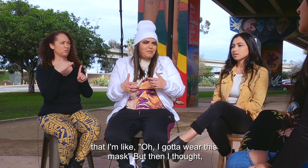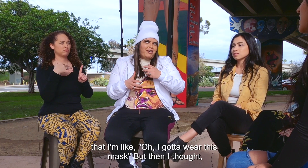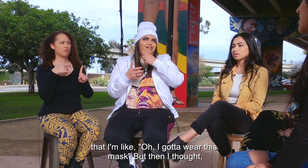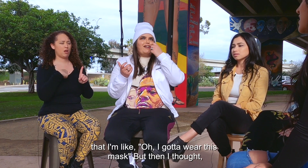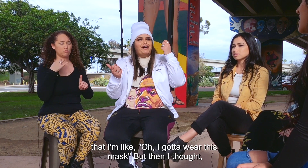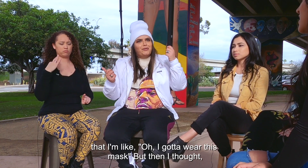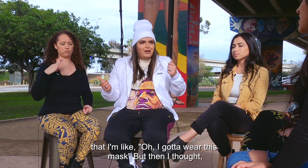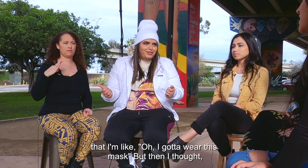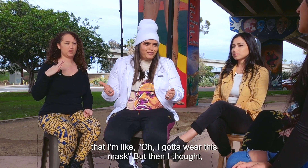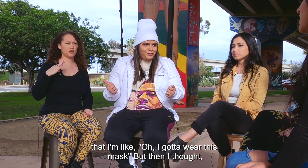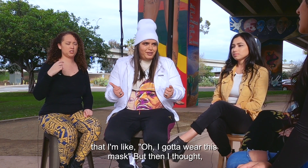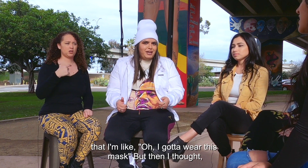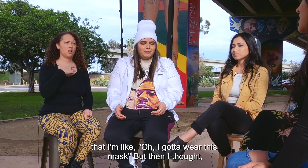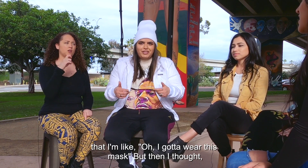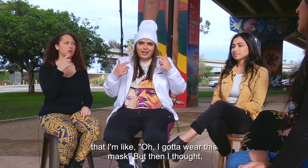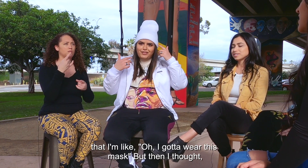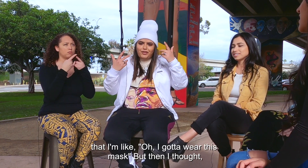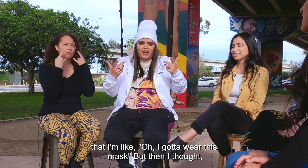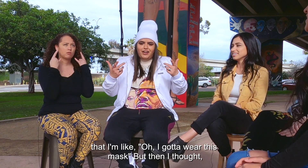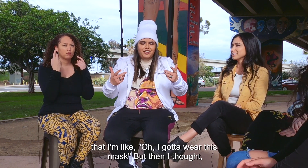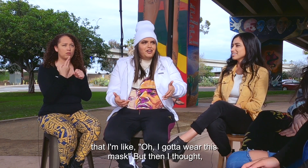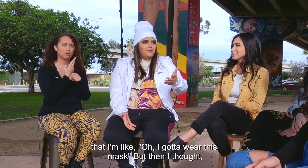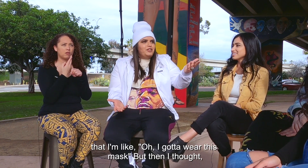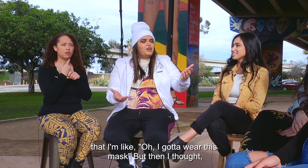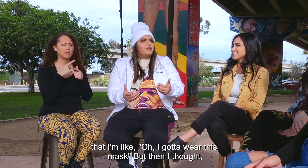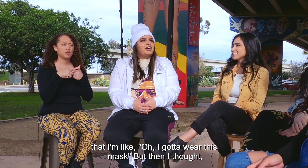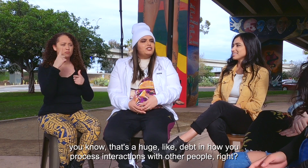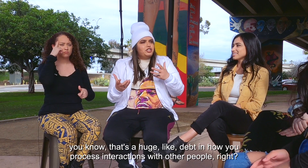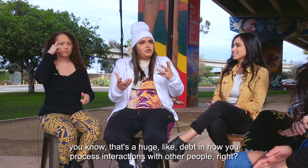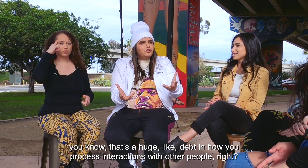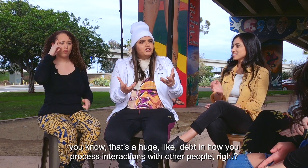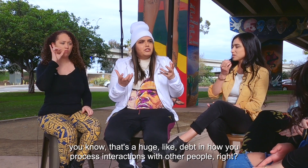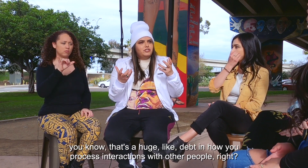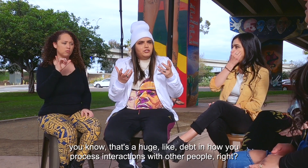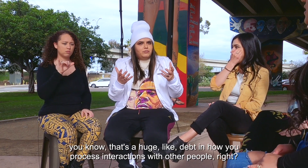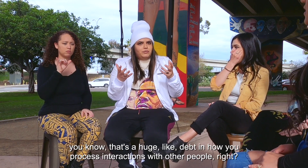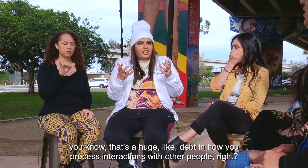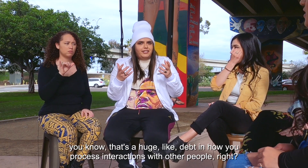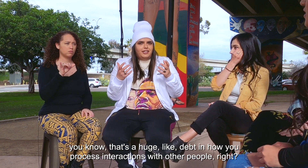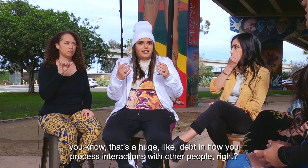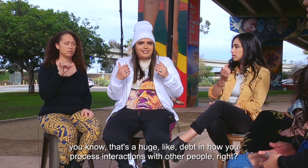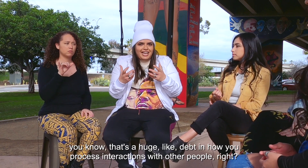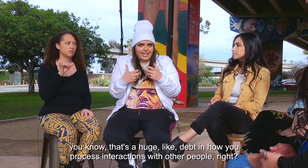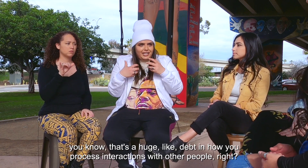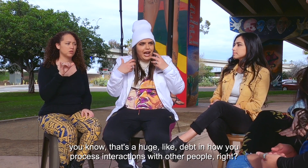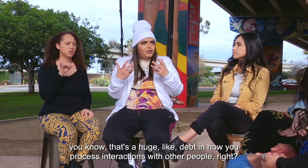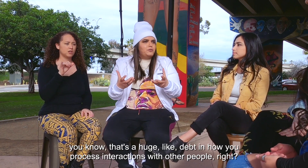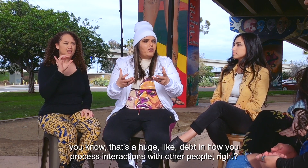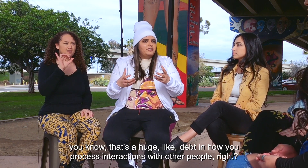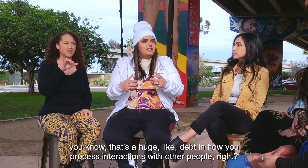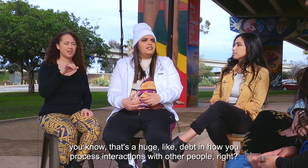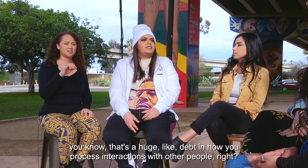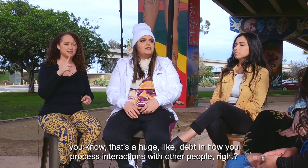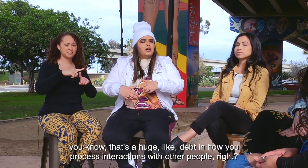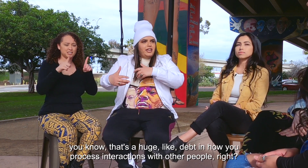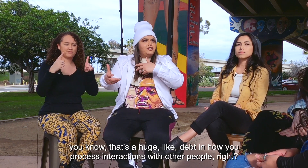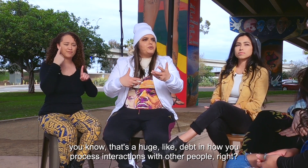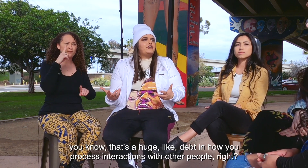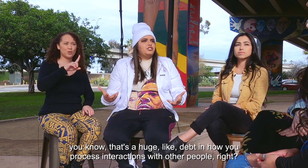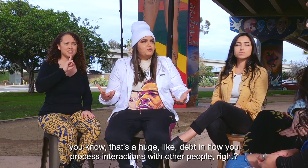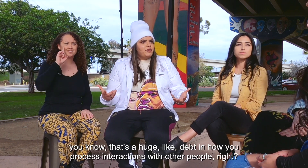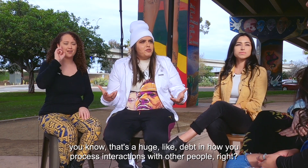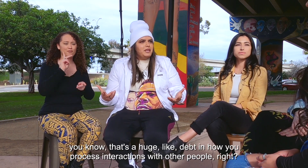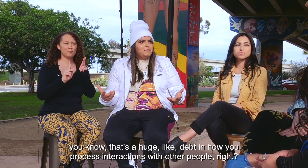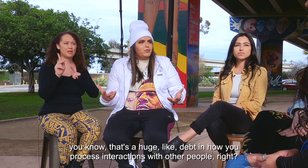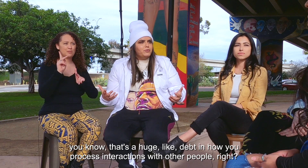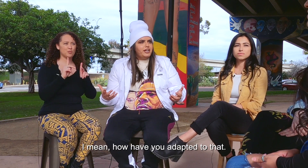that I'm like, oh, I gotta wear this freaking mask. But then I thought, that's a huge dent in how you process